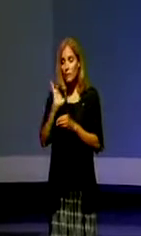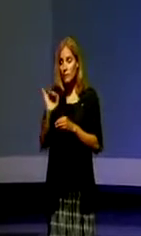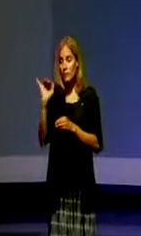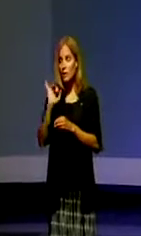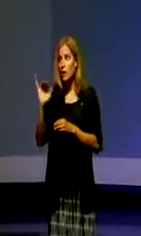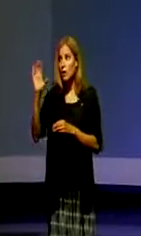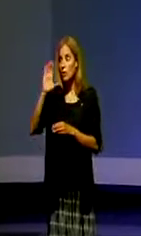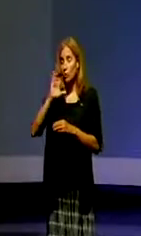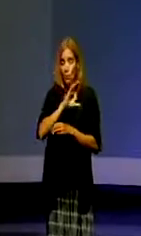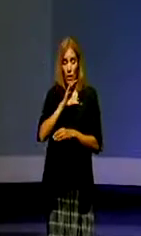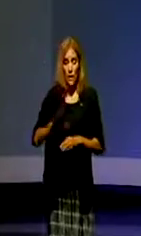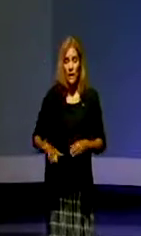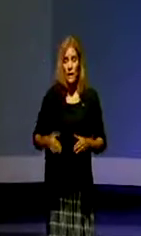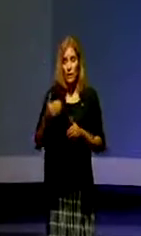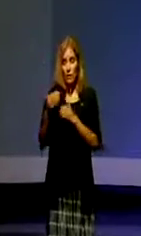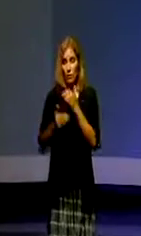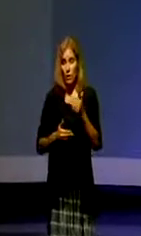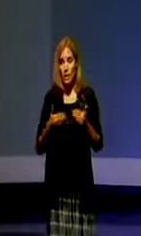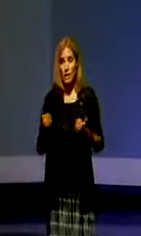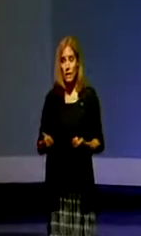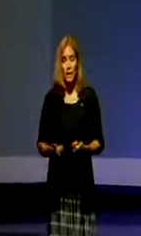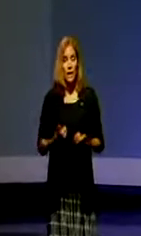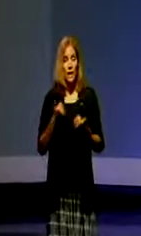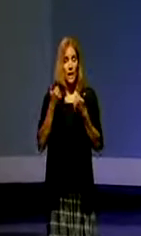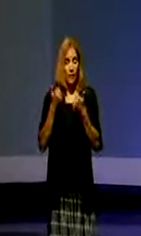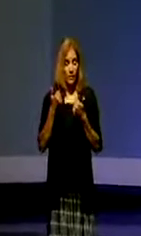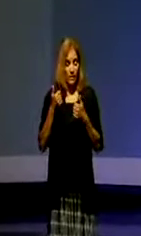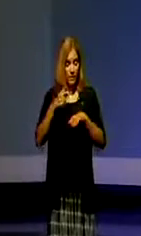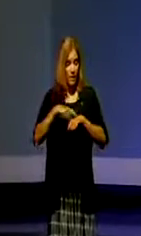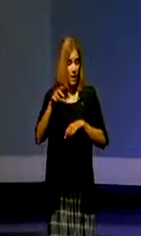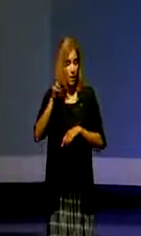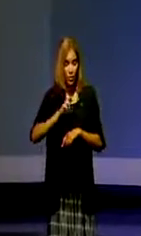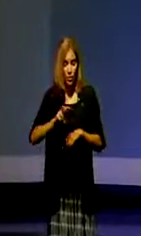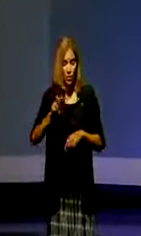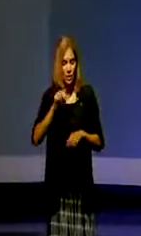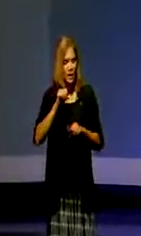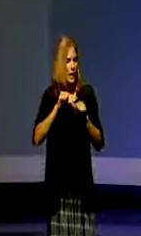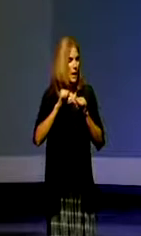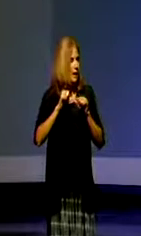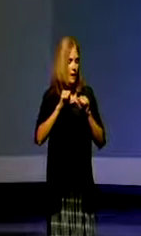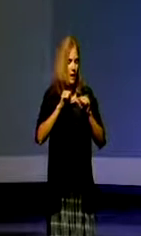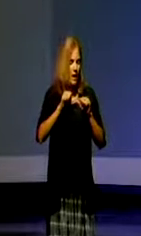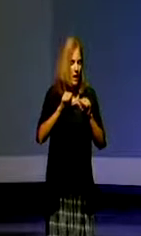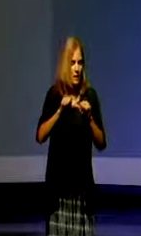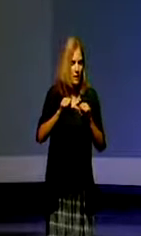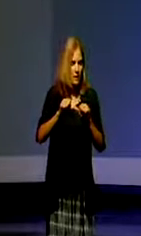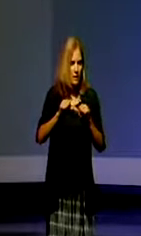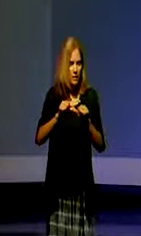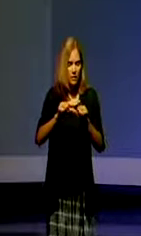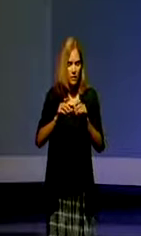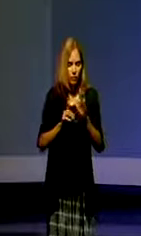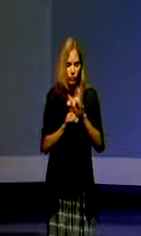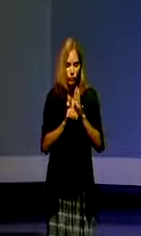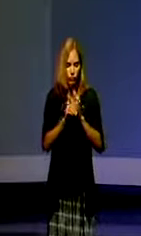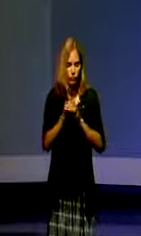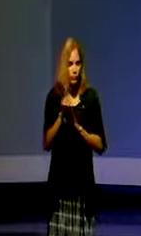It's a process. It's a lifelong journey. It's not a constant parabola of